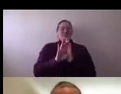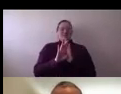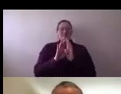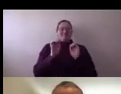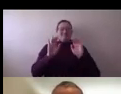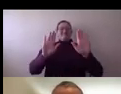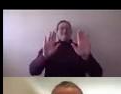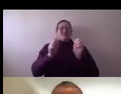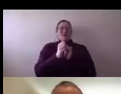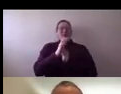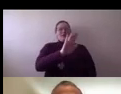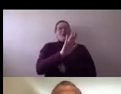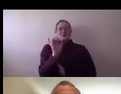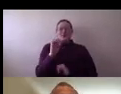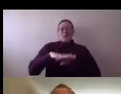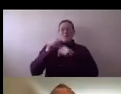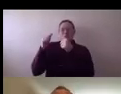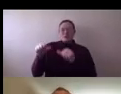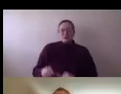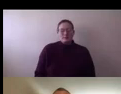her image on the poster.